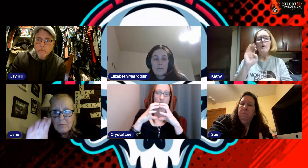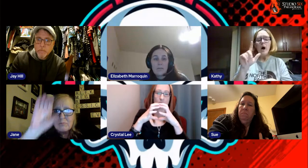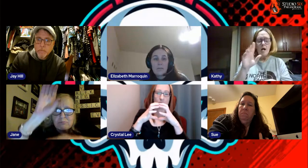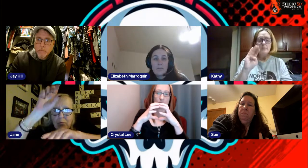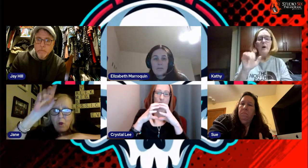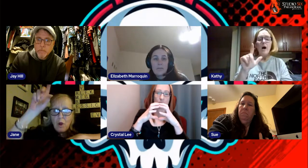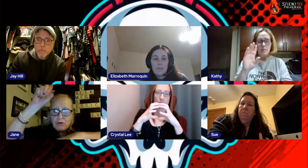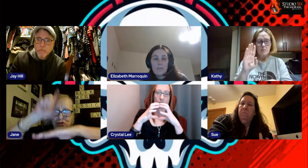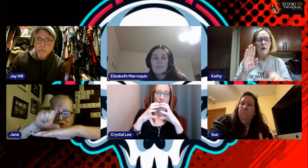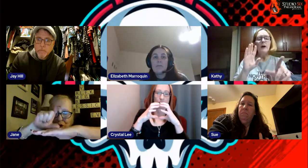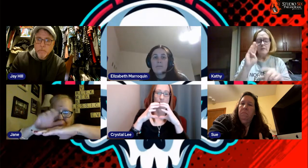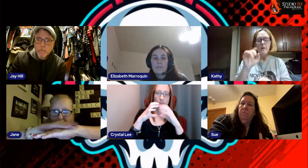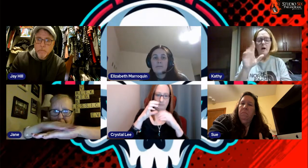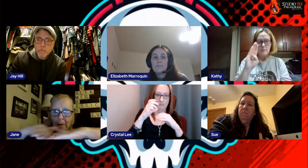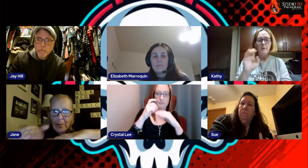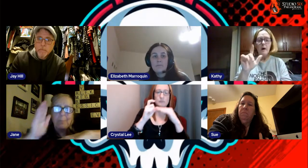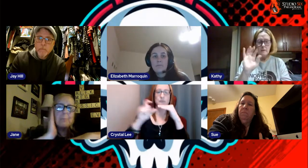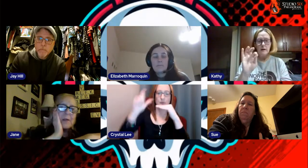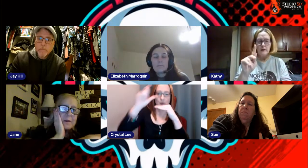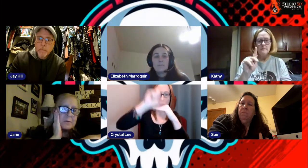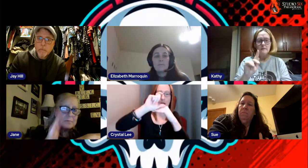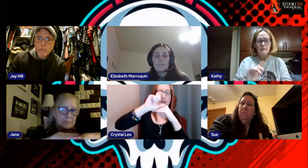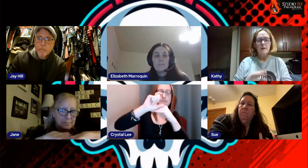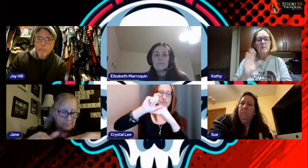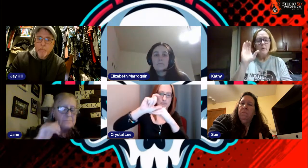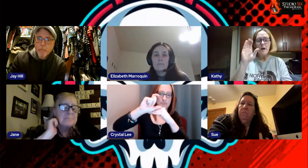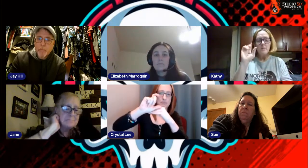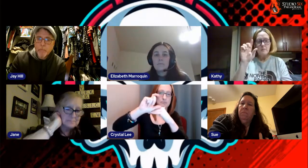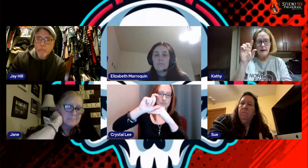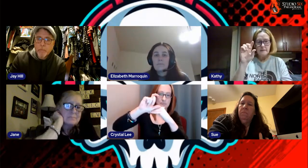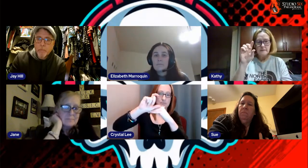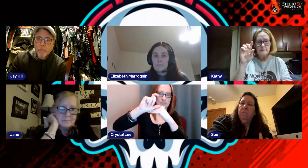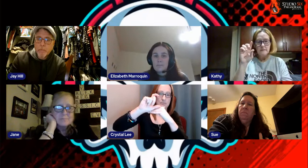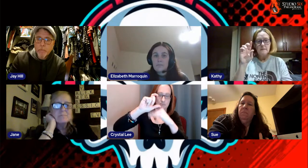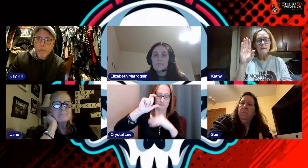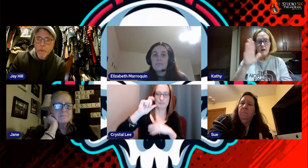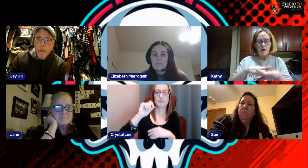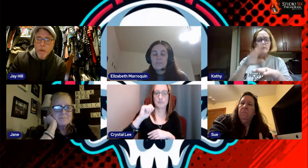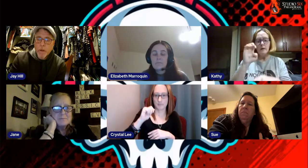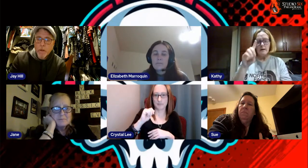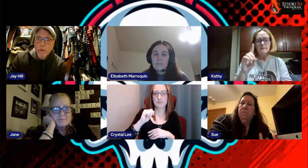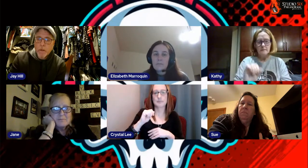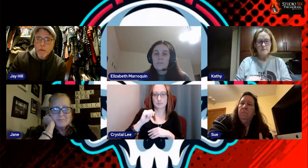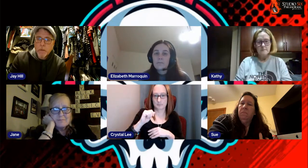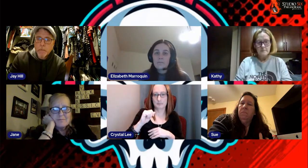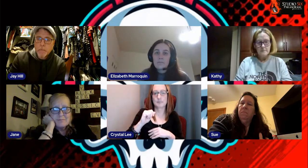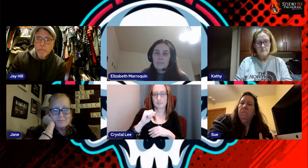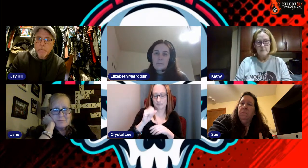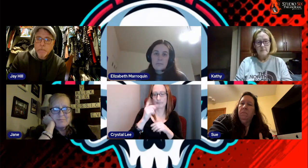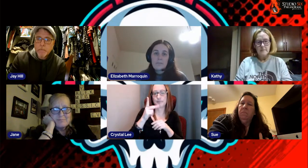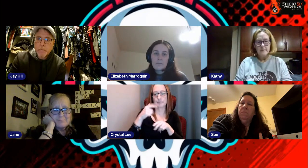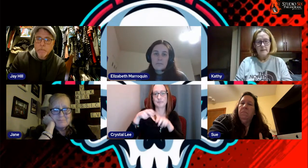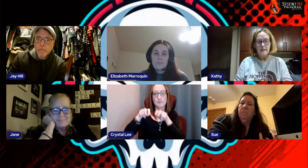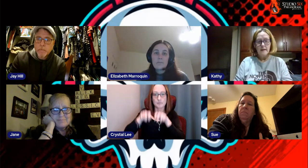Oh, the ball. Okay, the ball. Okay. The ball on the bed. Okay.